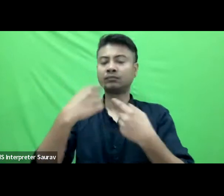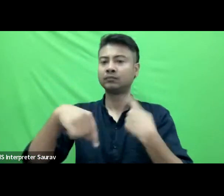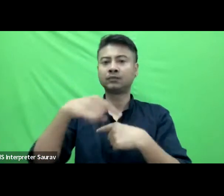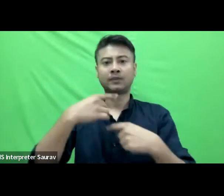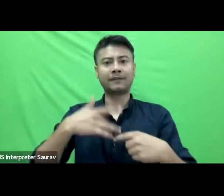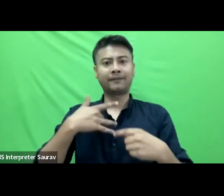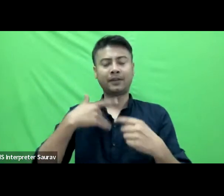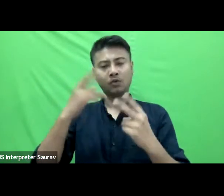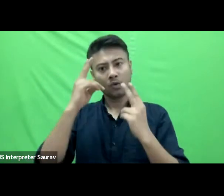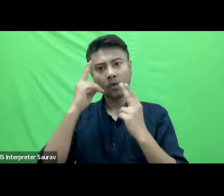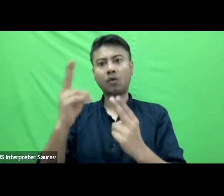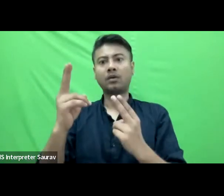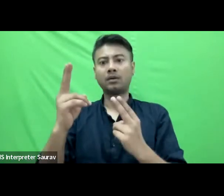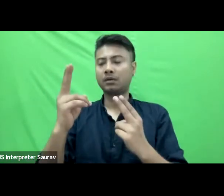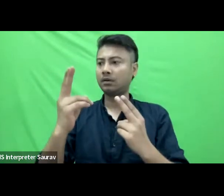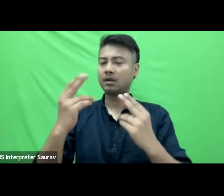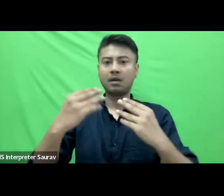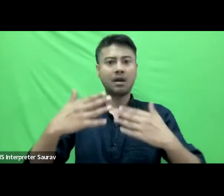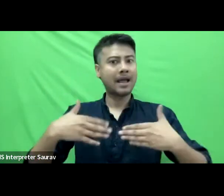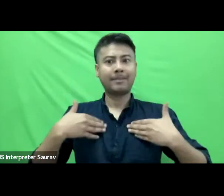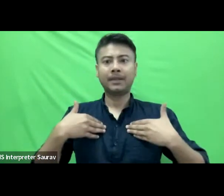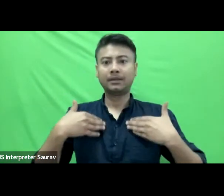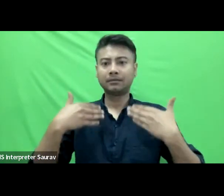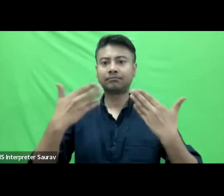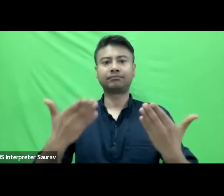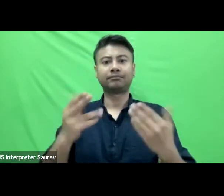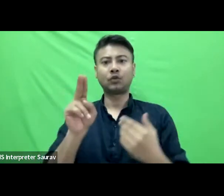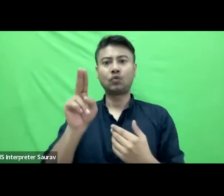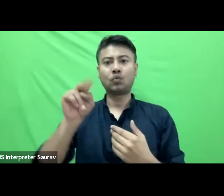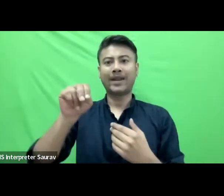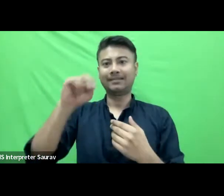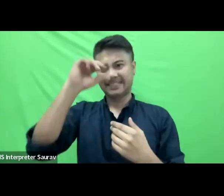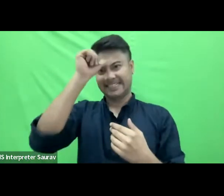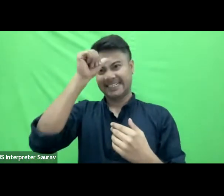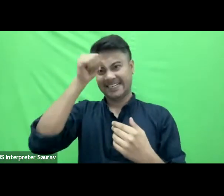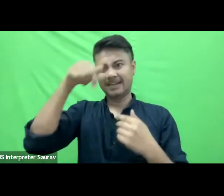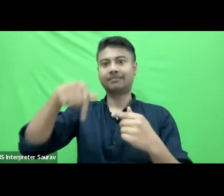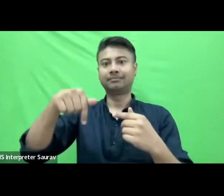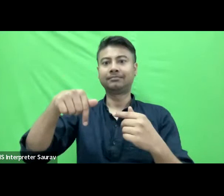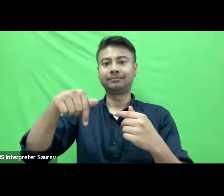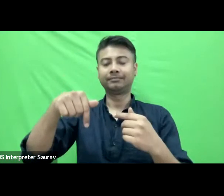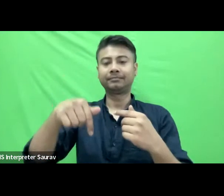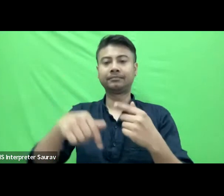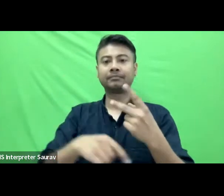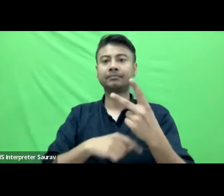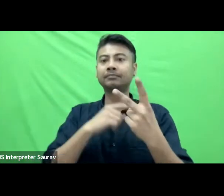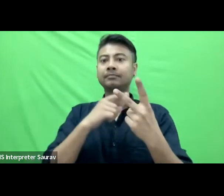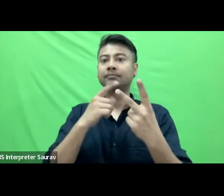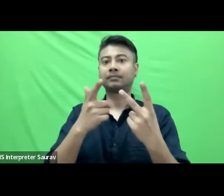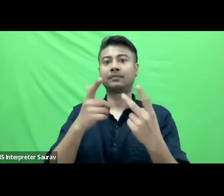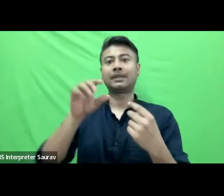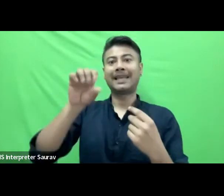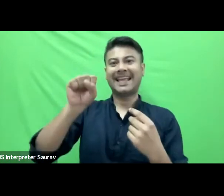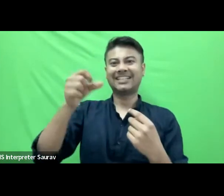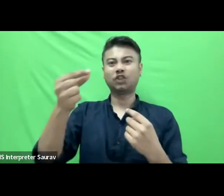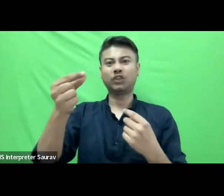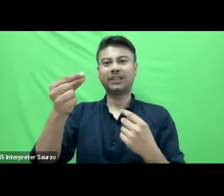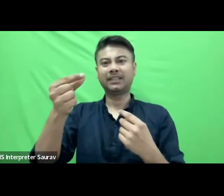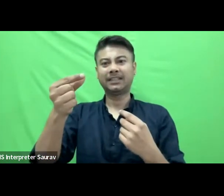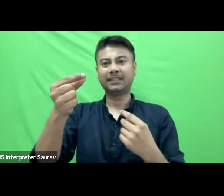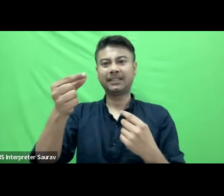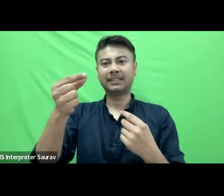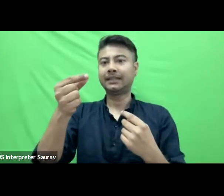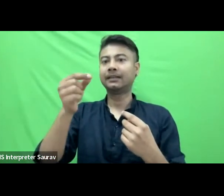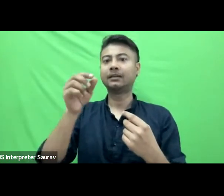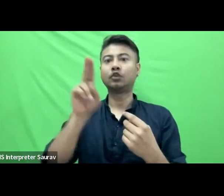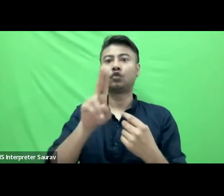to be part of this on behalf of the UN in India and as the representative of the Secretary General here in India